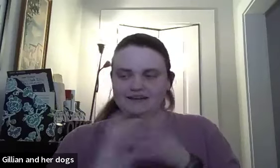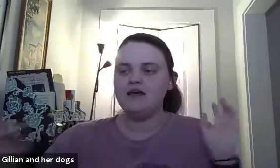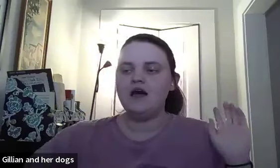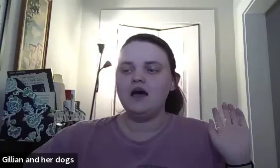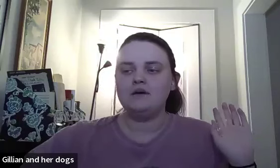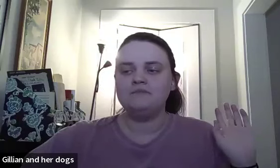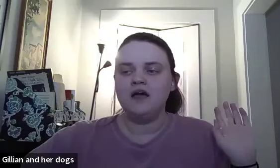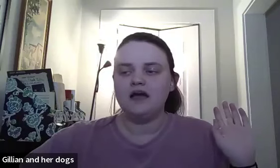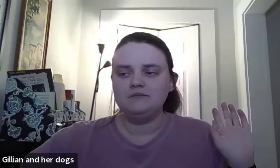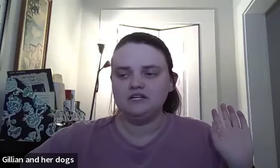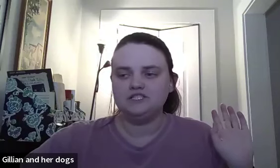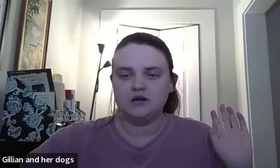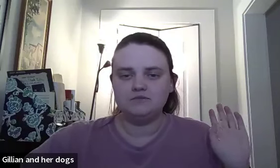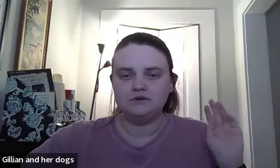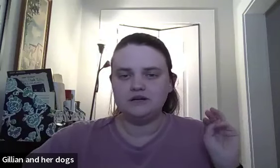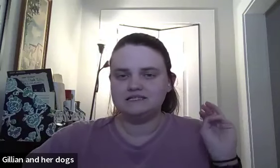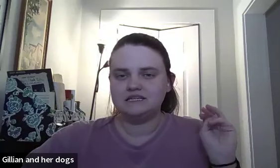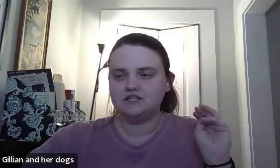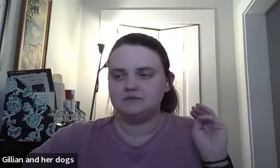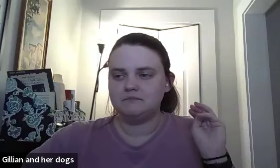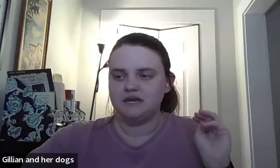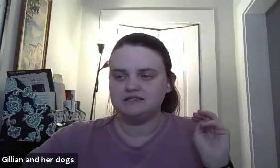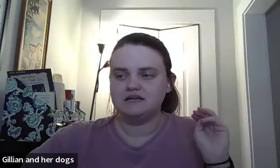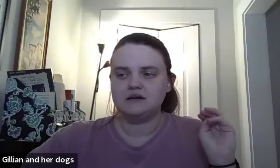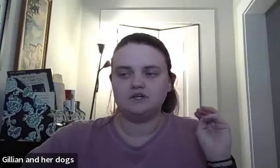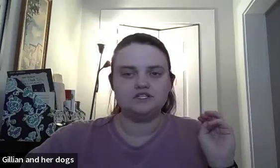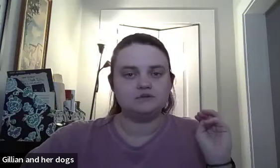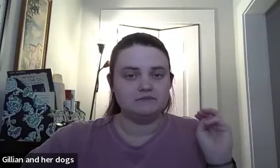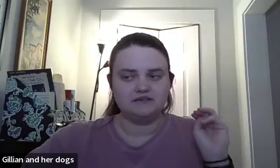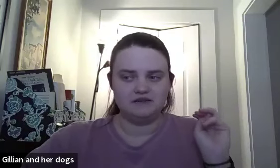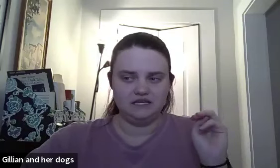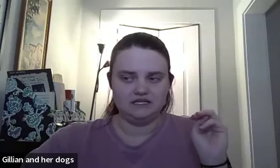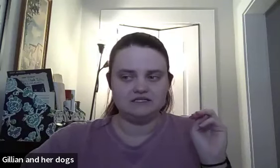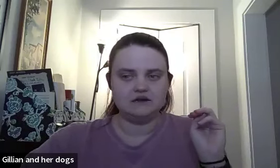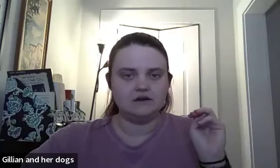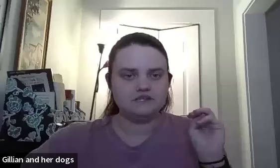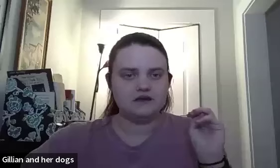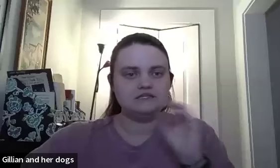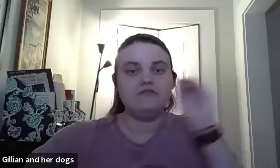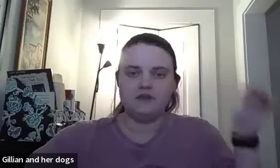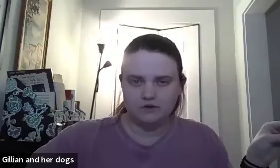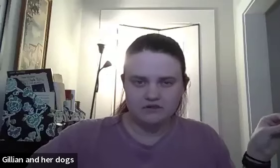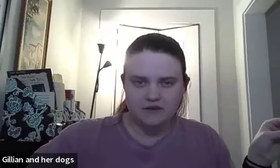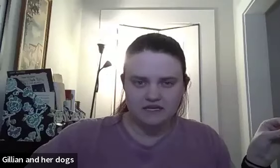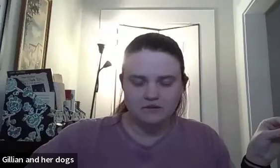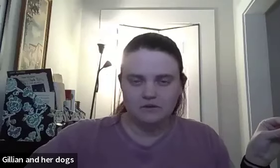everybody. I am gonna jump real quick. Instead of starting with the bank signs, I'm gonna start with the miscellaneous signs, and then we'll go to the banking